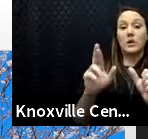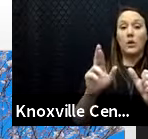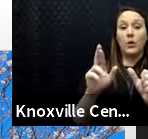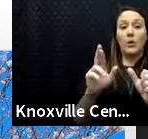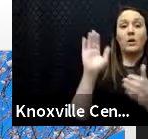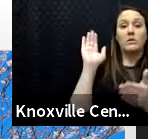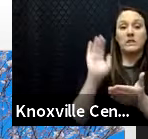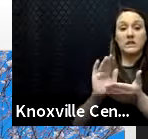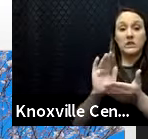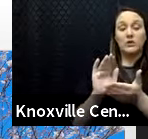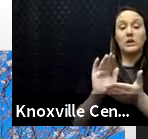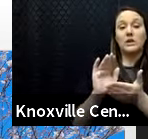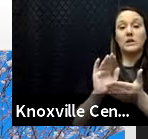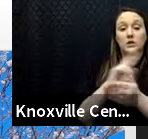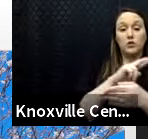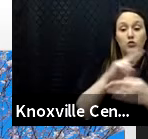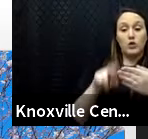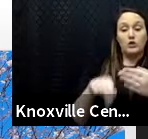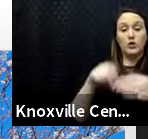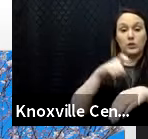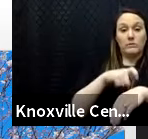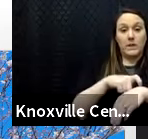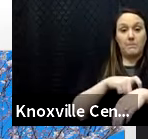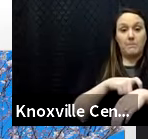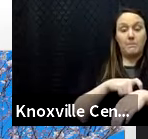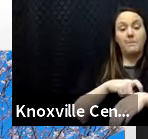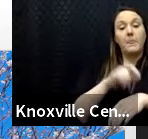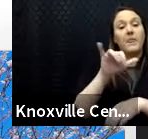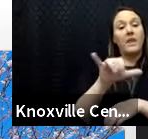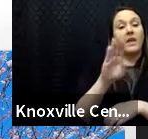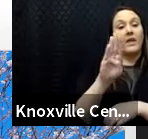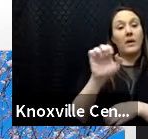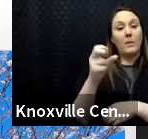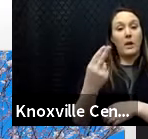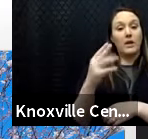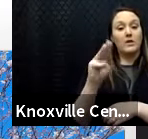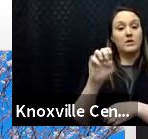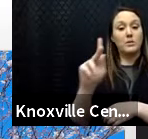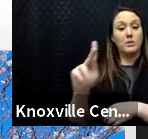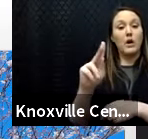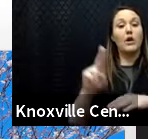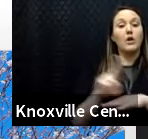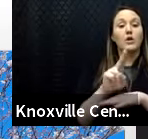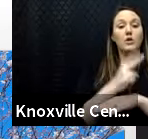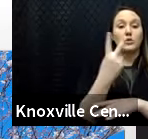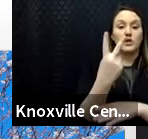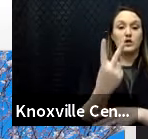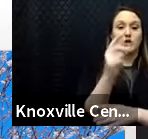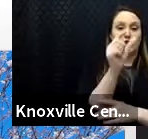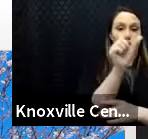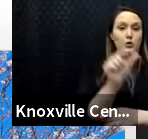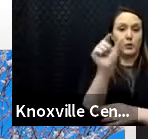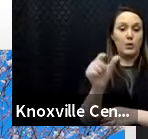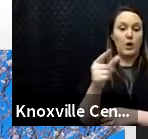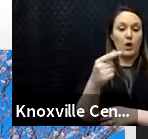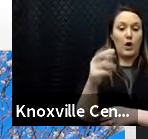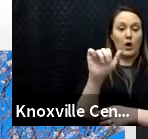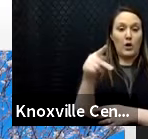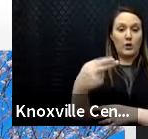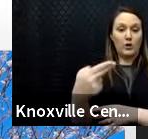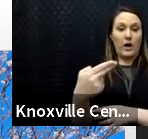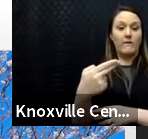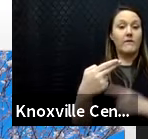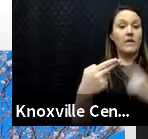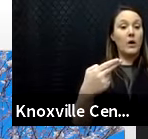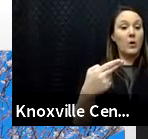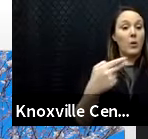reporting turnaround time. For this benchmark, we're using 2 bar graphs, one that shows tests conducted for Knox